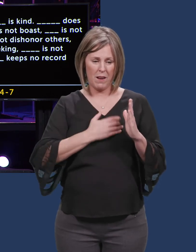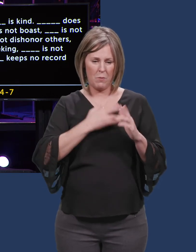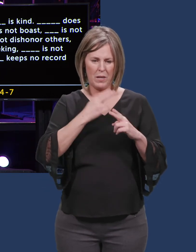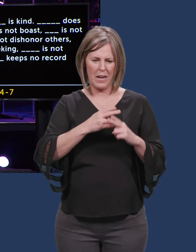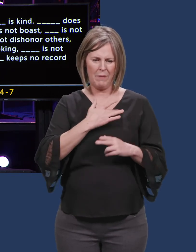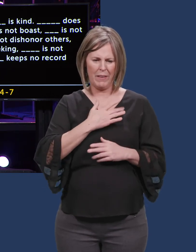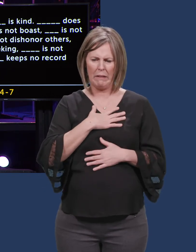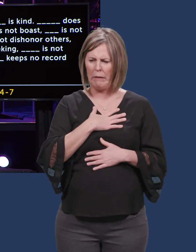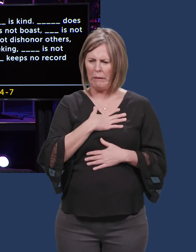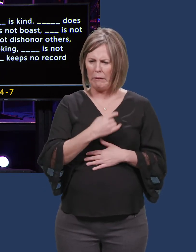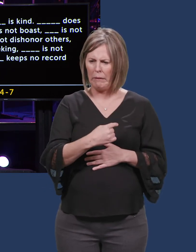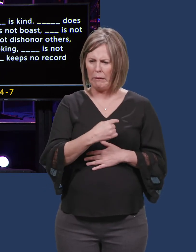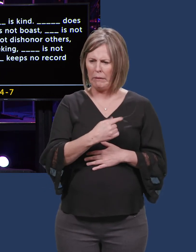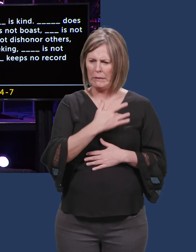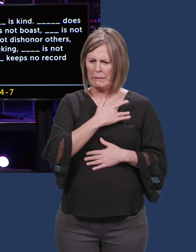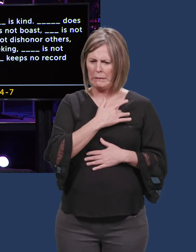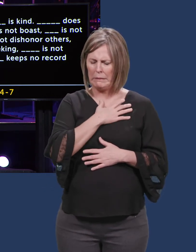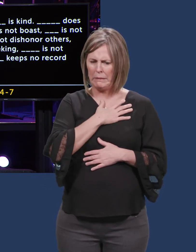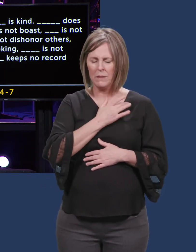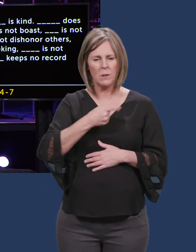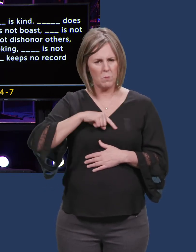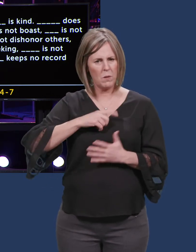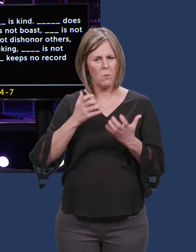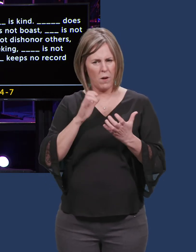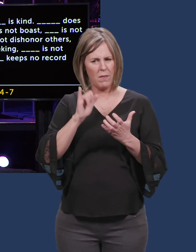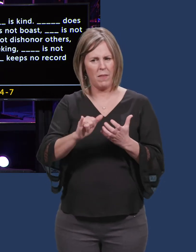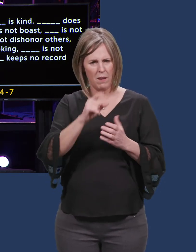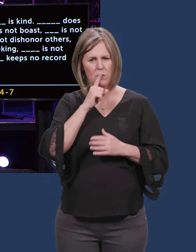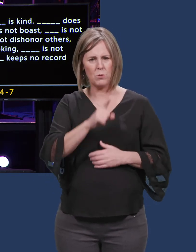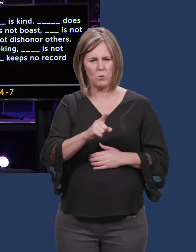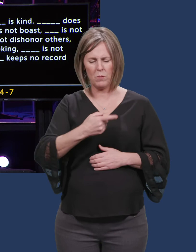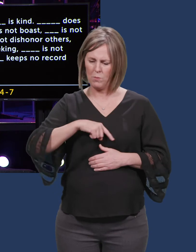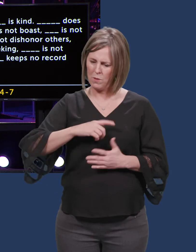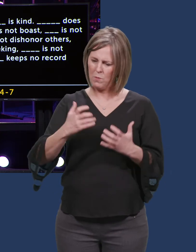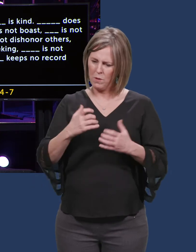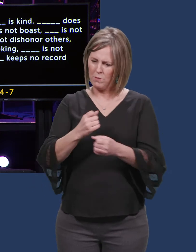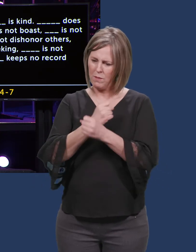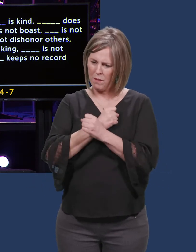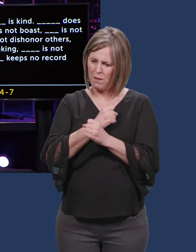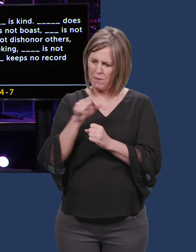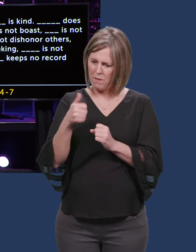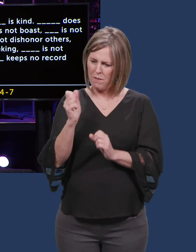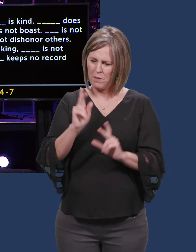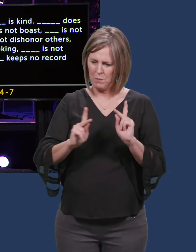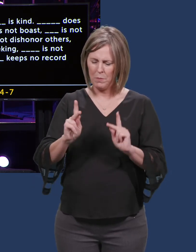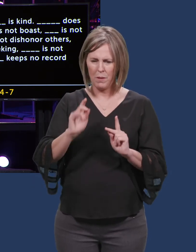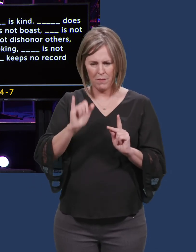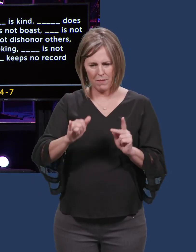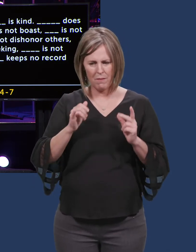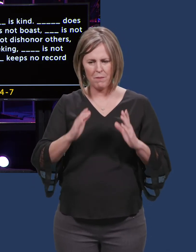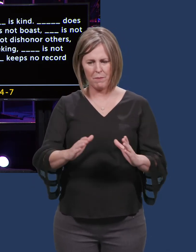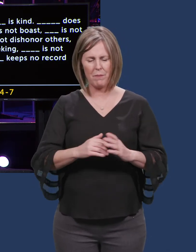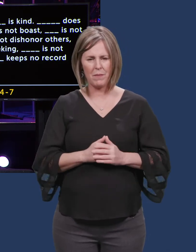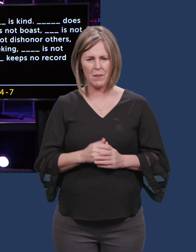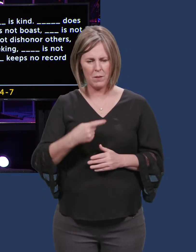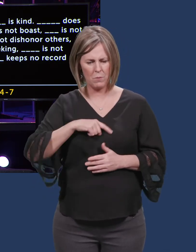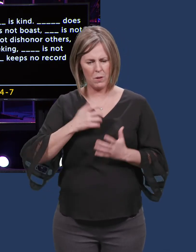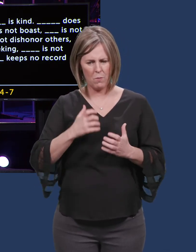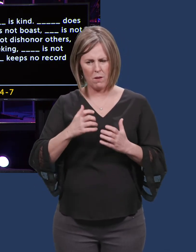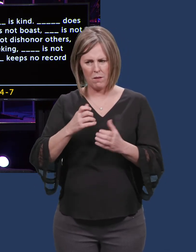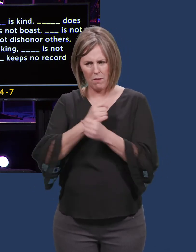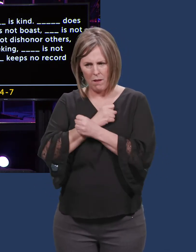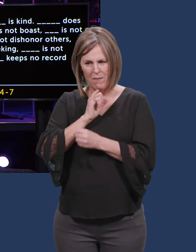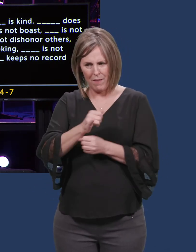we want it to be true. We want to love other people like this. And we want to be loved like